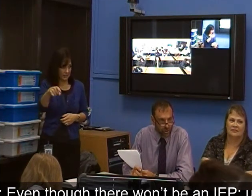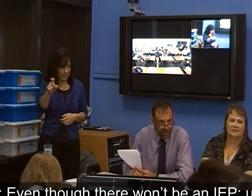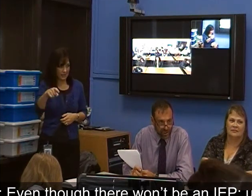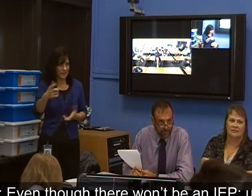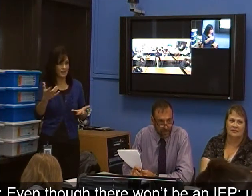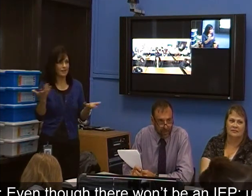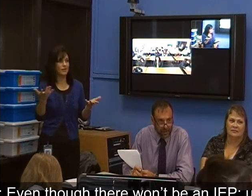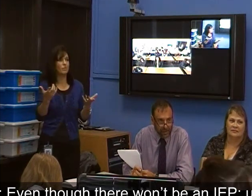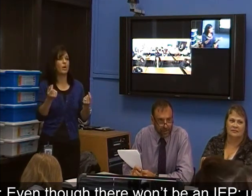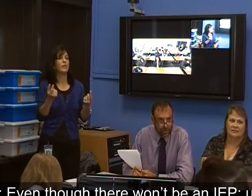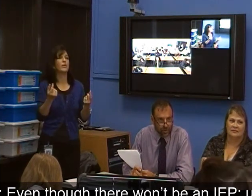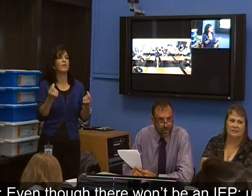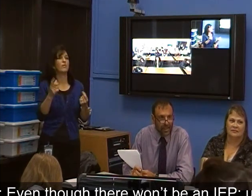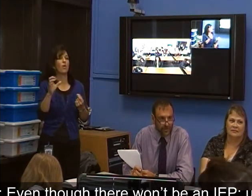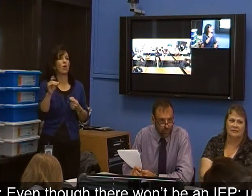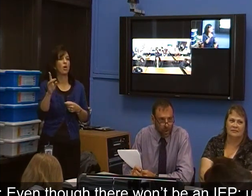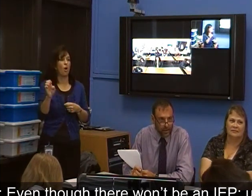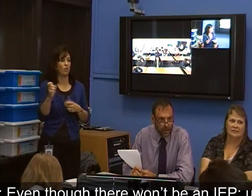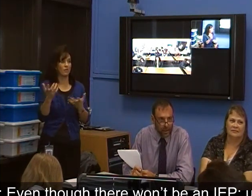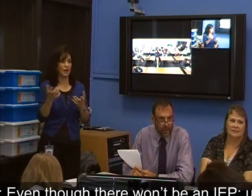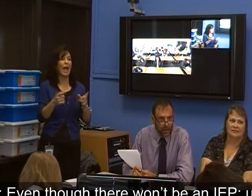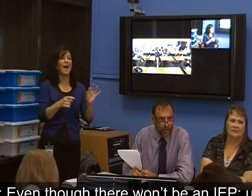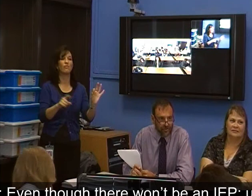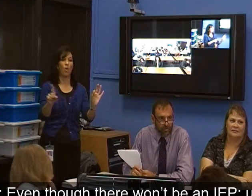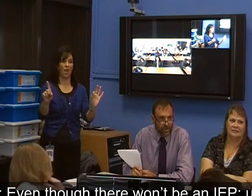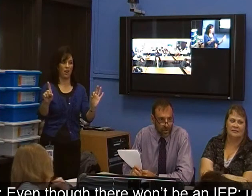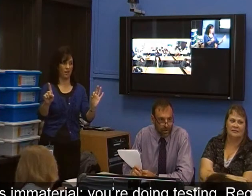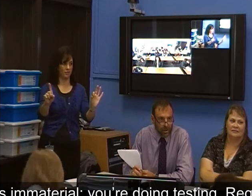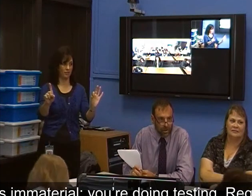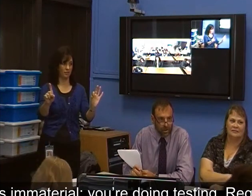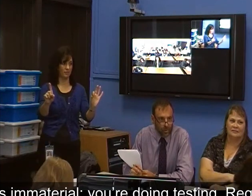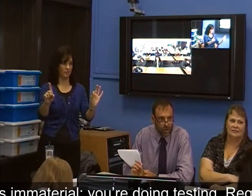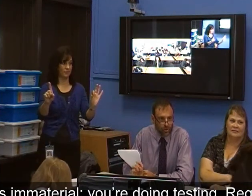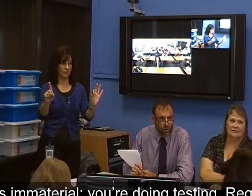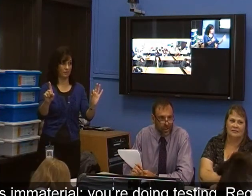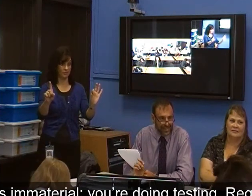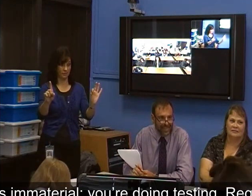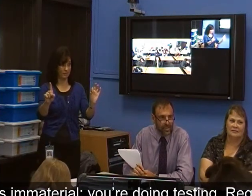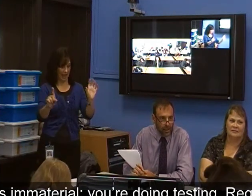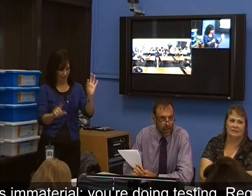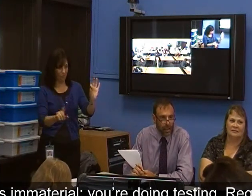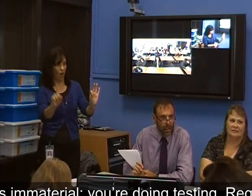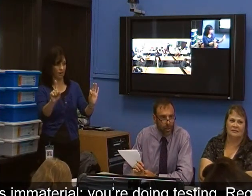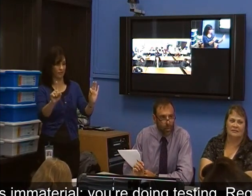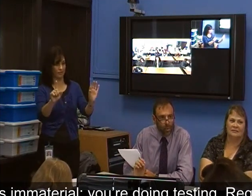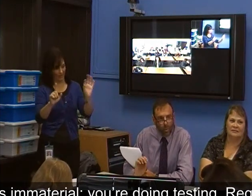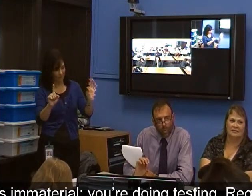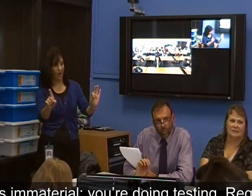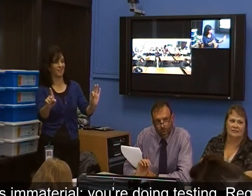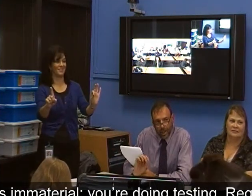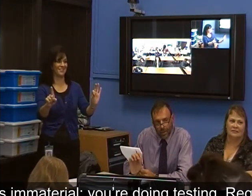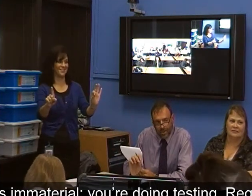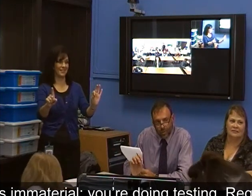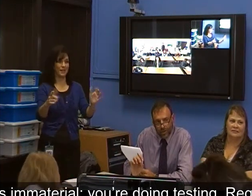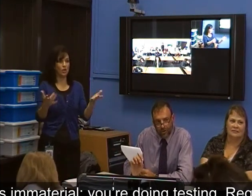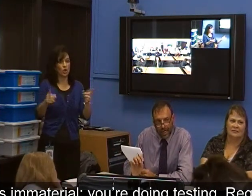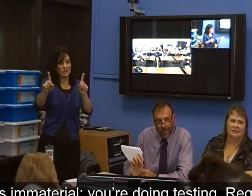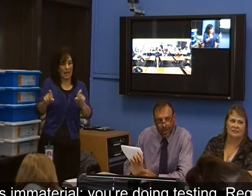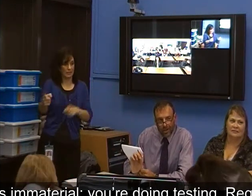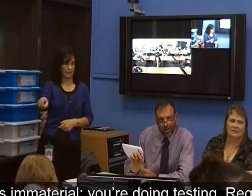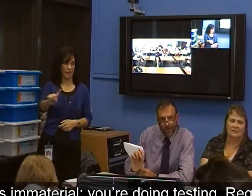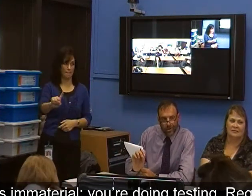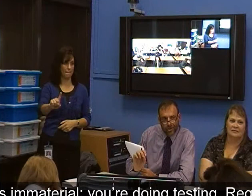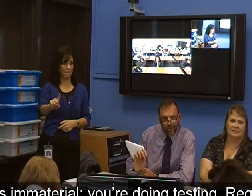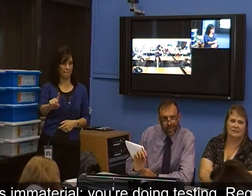you code your time? The answer is F1. Uh-huh. It is immaterial. You're doing testing. Regardless of whether or